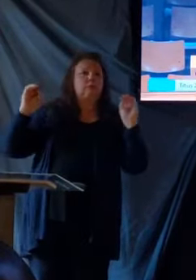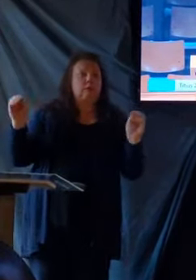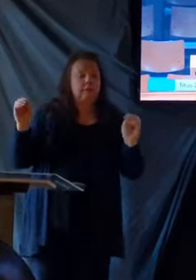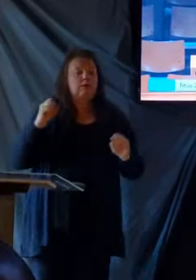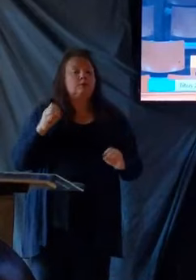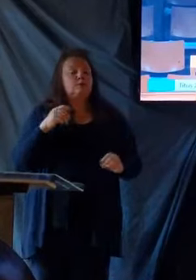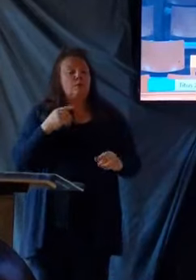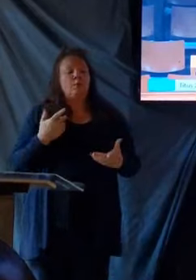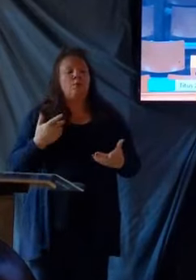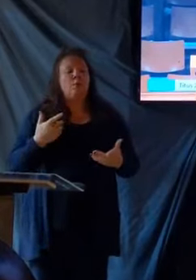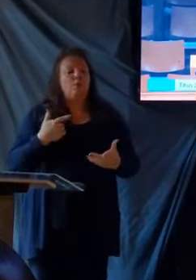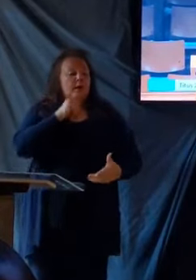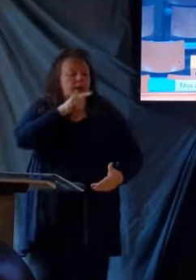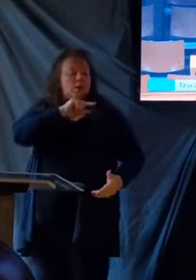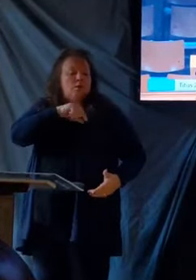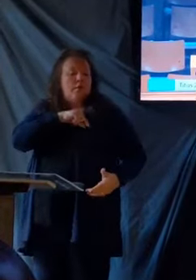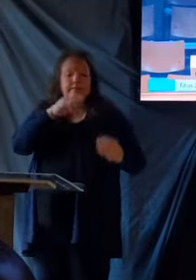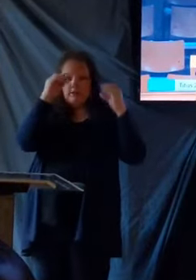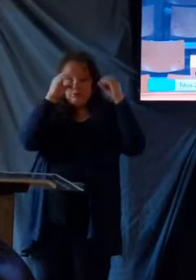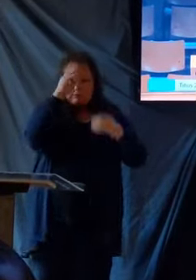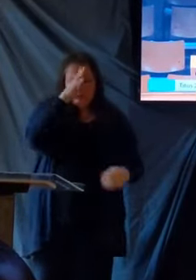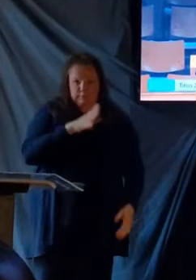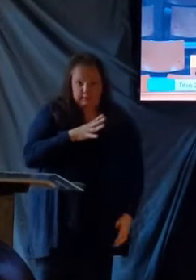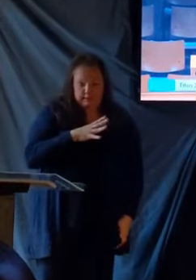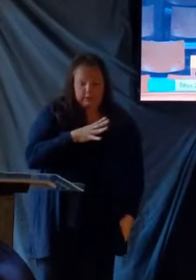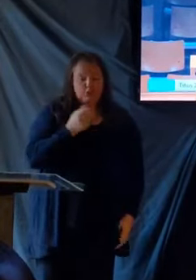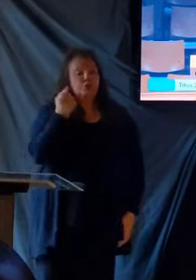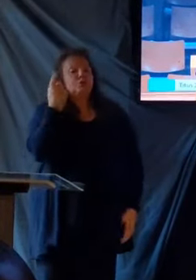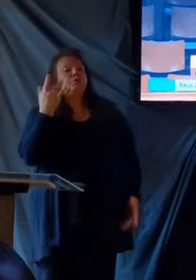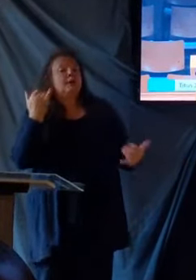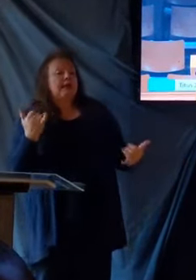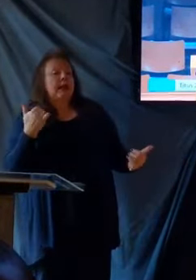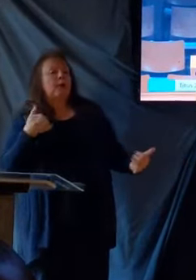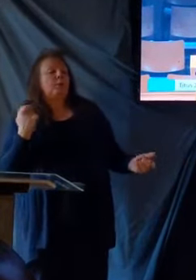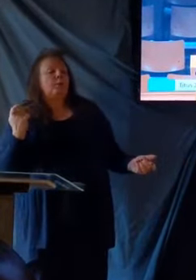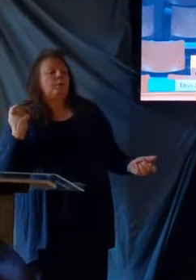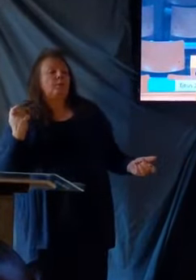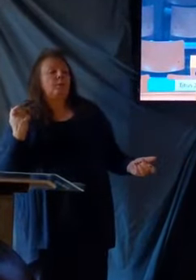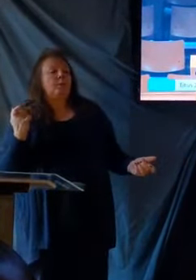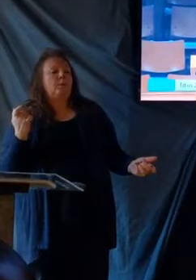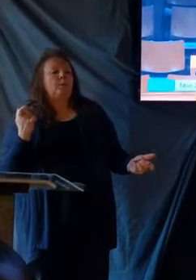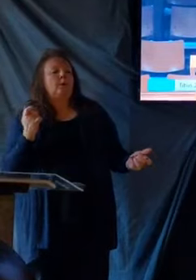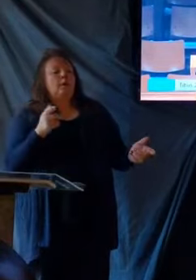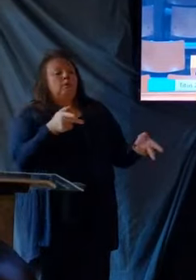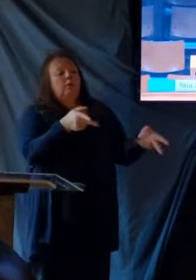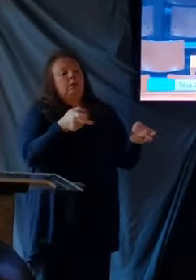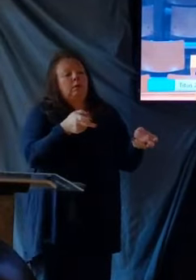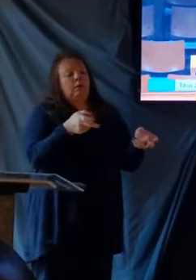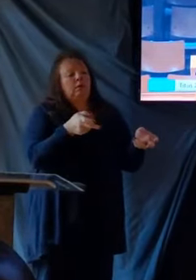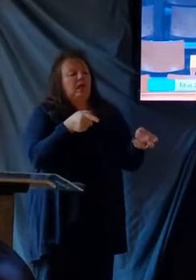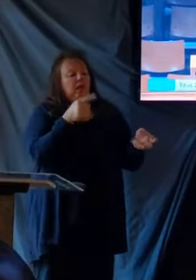And so they weren't qualified to teach men. So you see, now we begin to take parts of the word